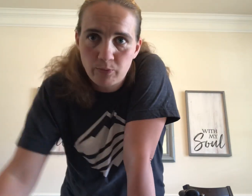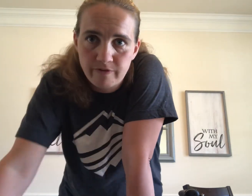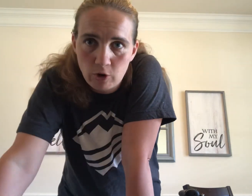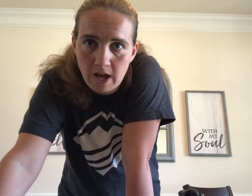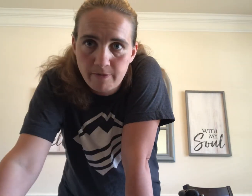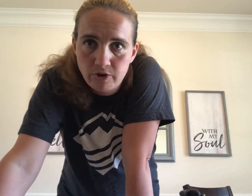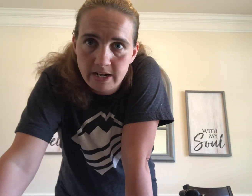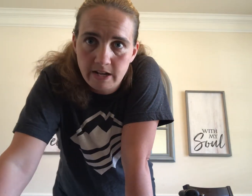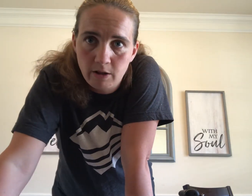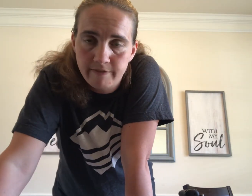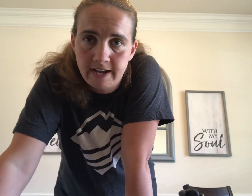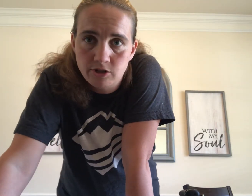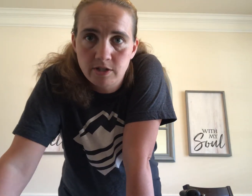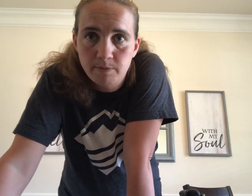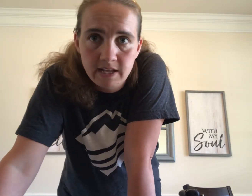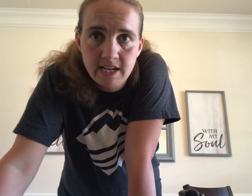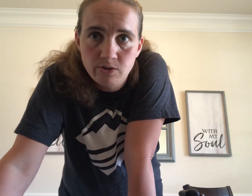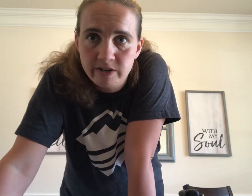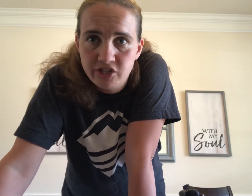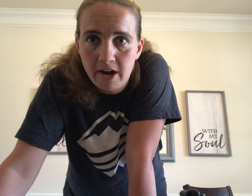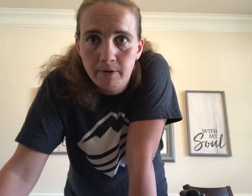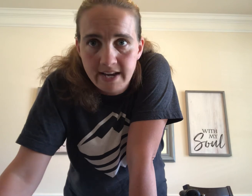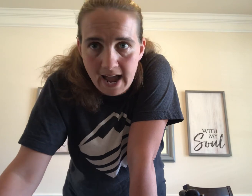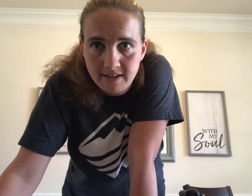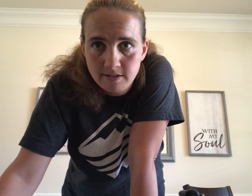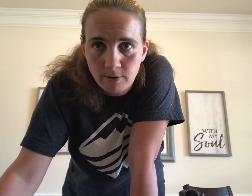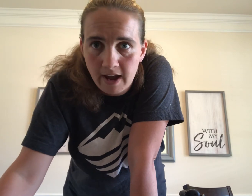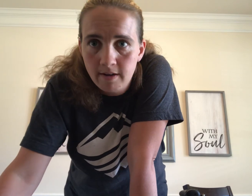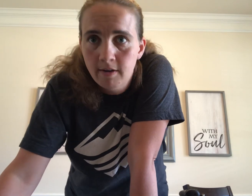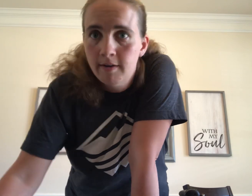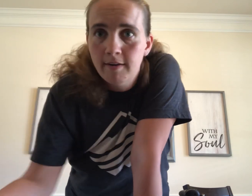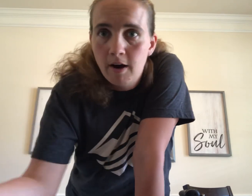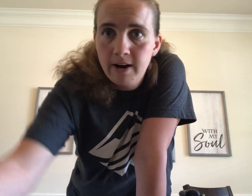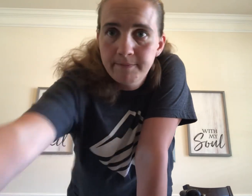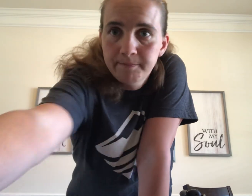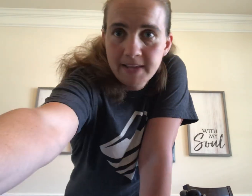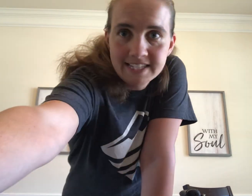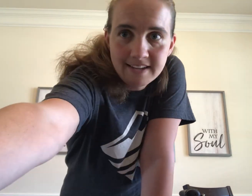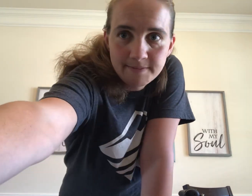with vocab. If you need any clarifications, please reach out and ask, okay? All right, thanks, guys.